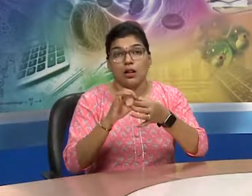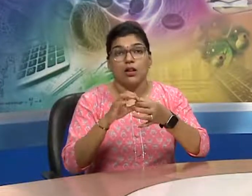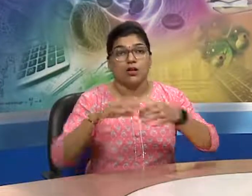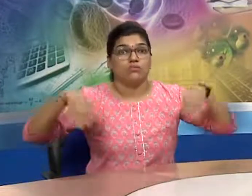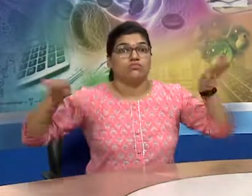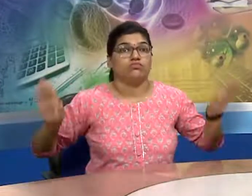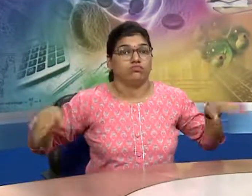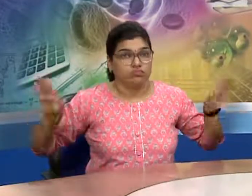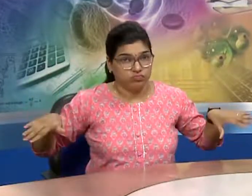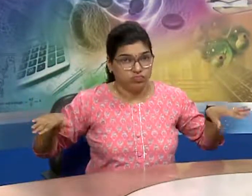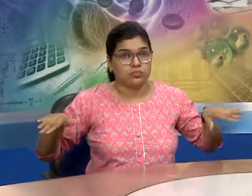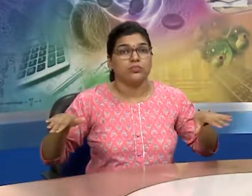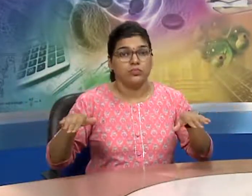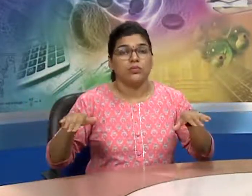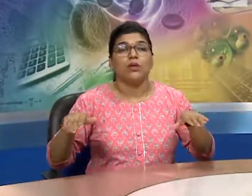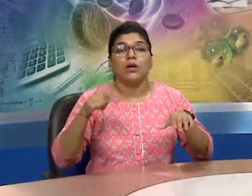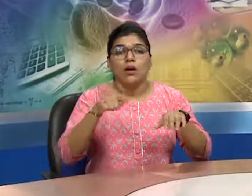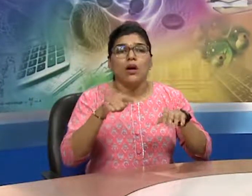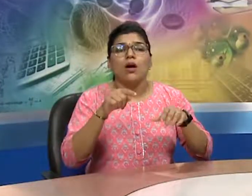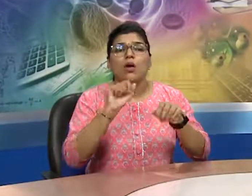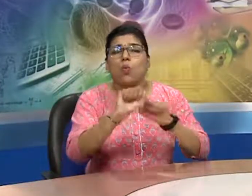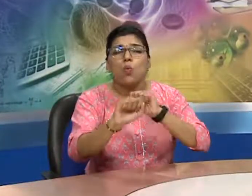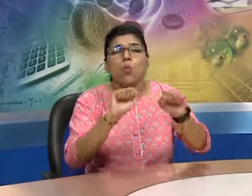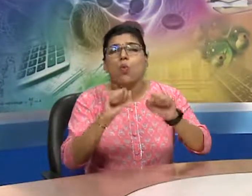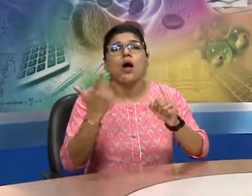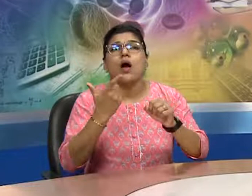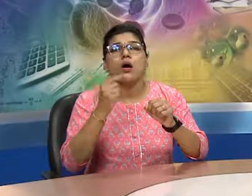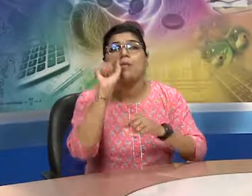Here we will talk about adaptation for birds.